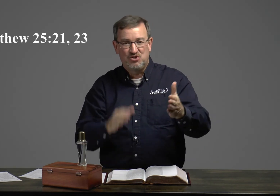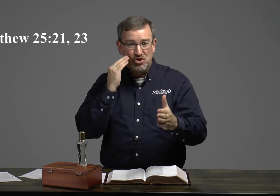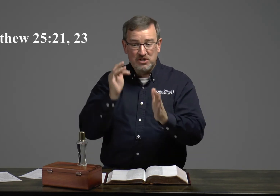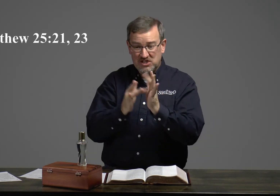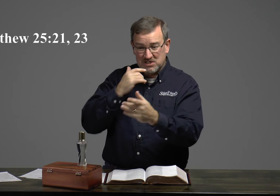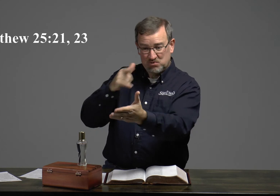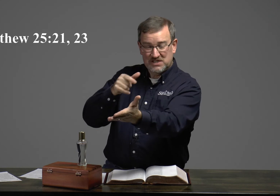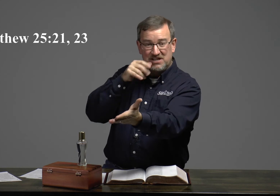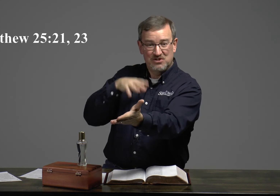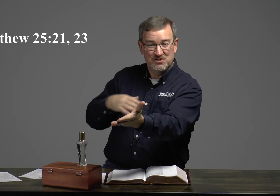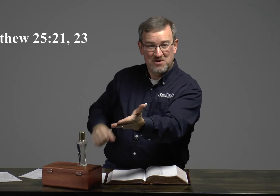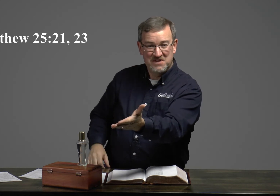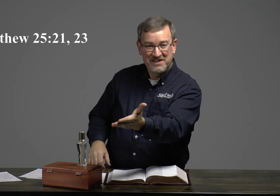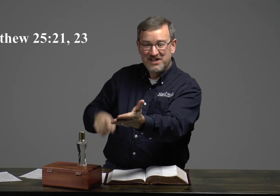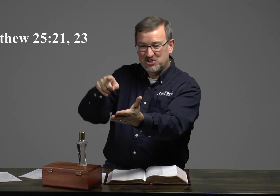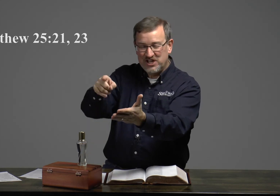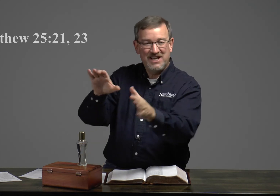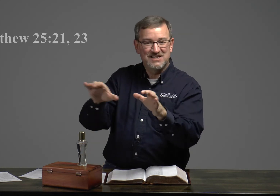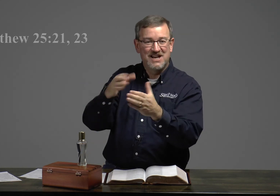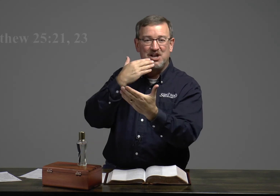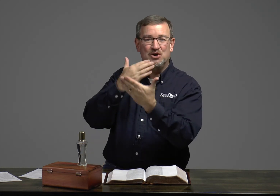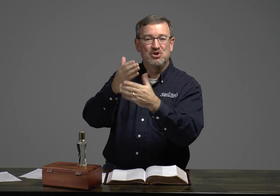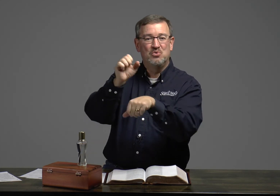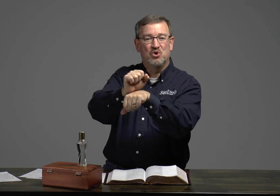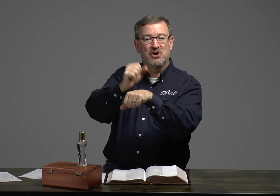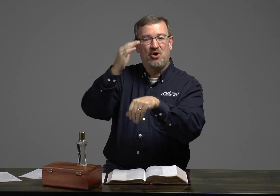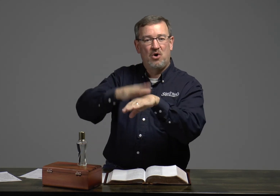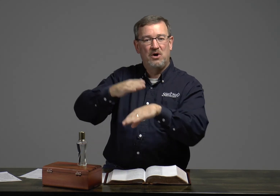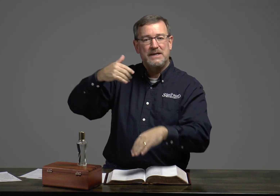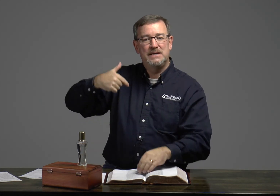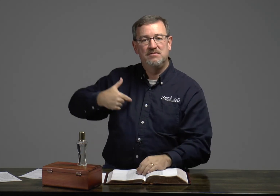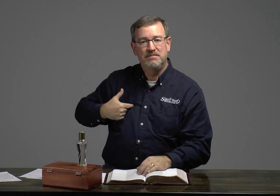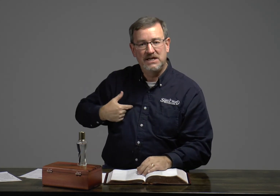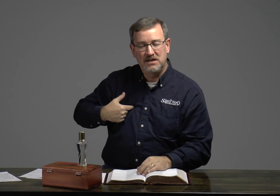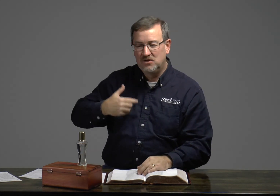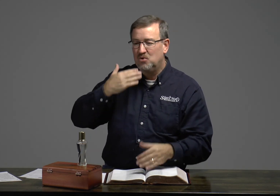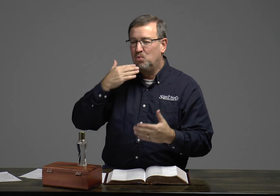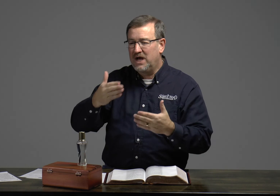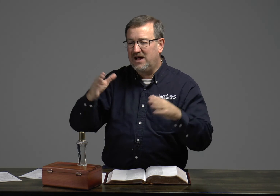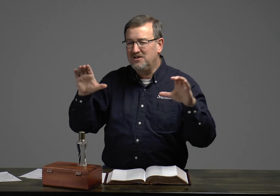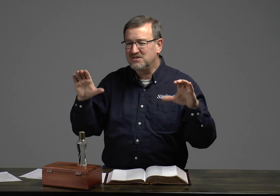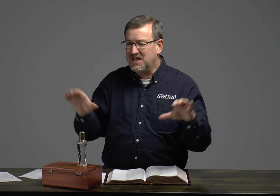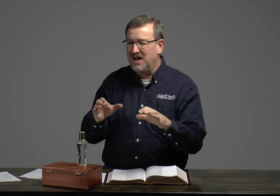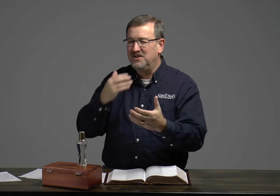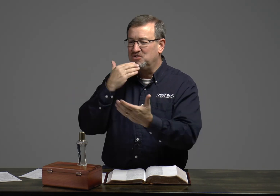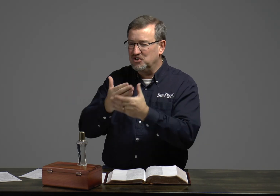you know what Jesus was saying to this woman? She has done a good work on me. Well done, good